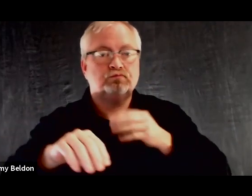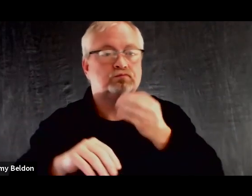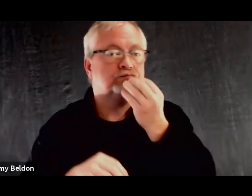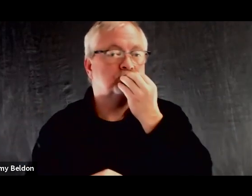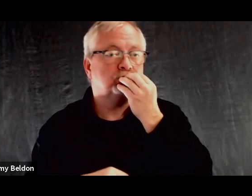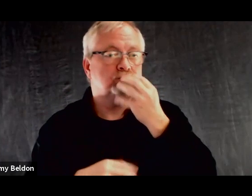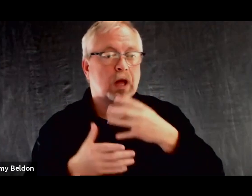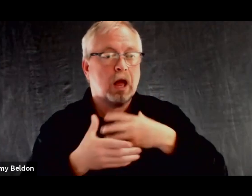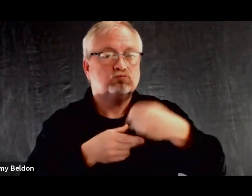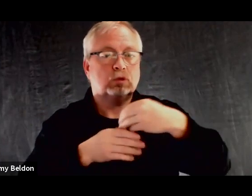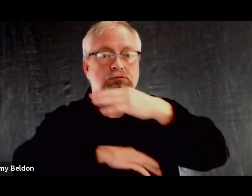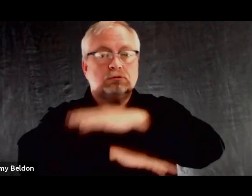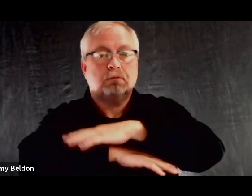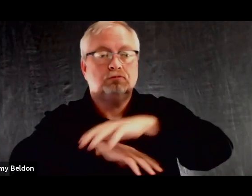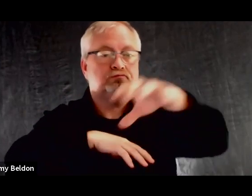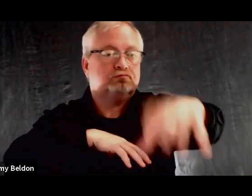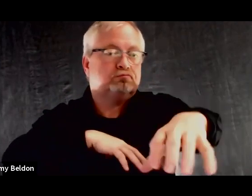away?